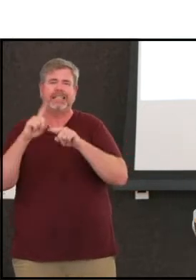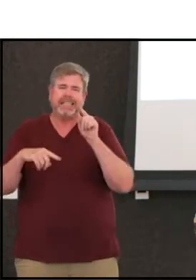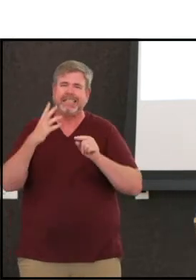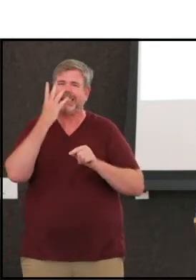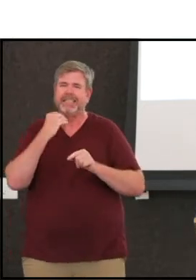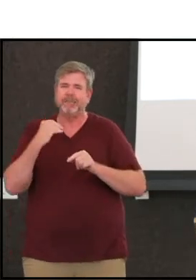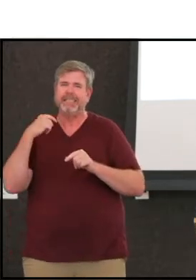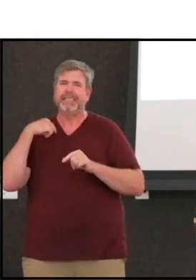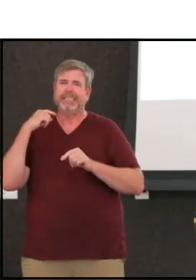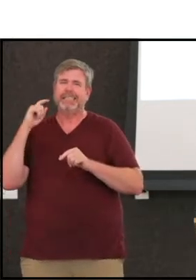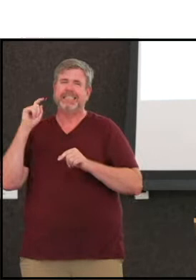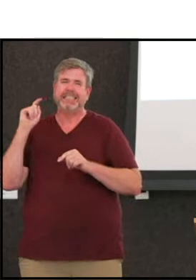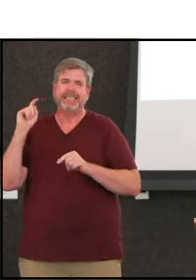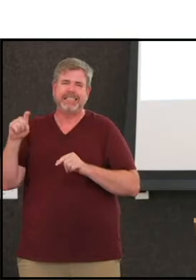that.